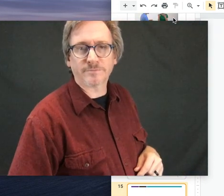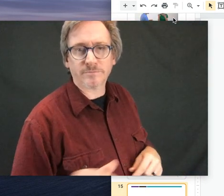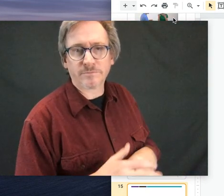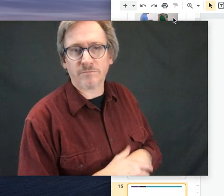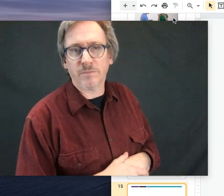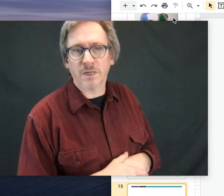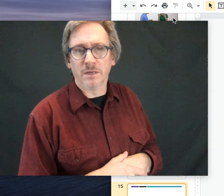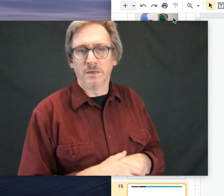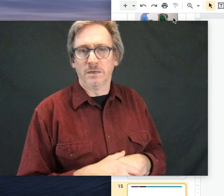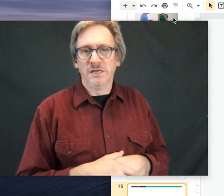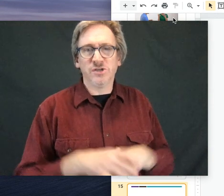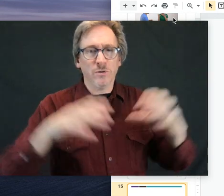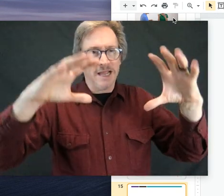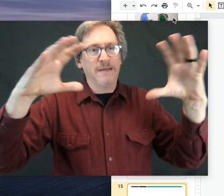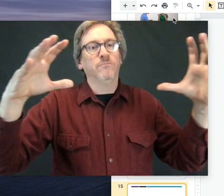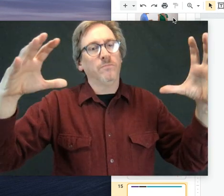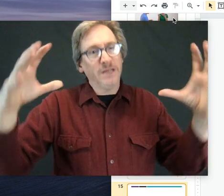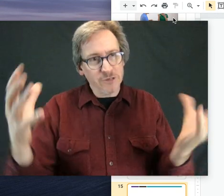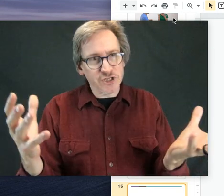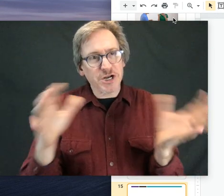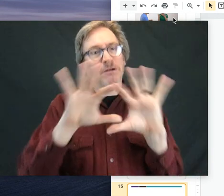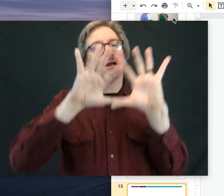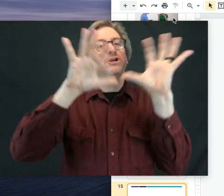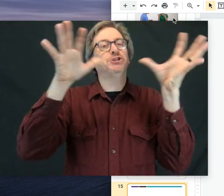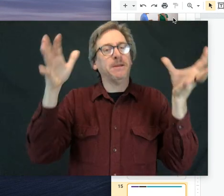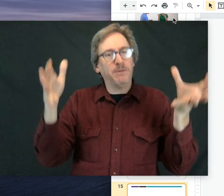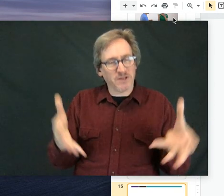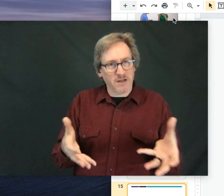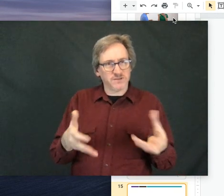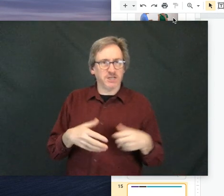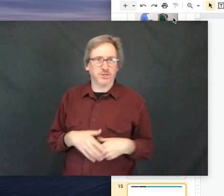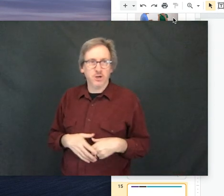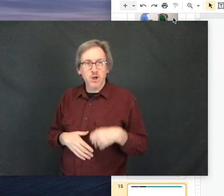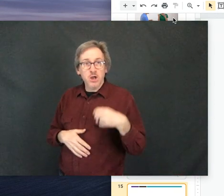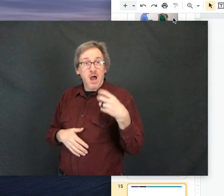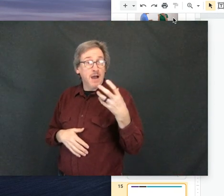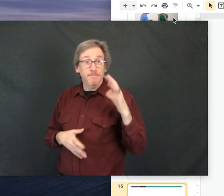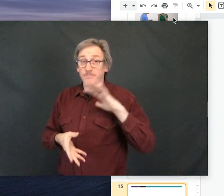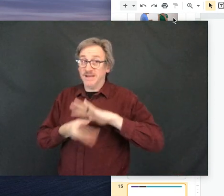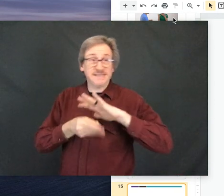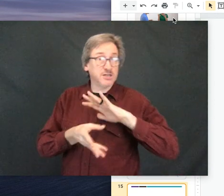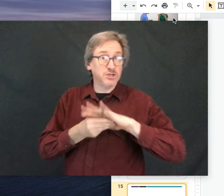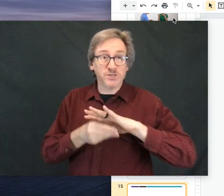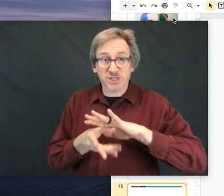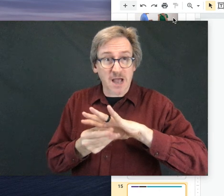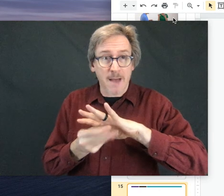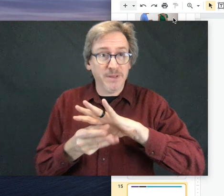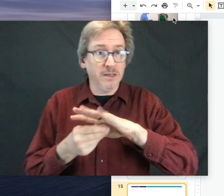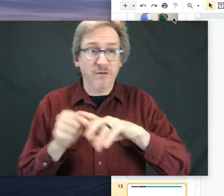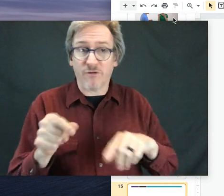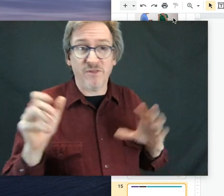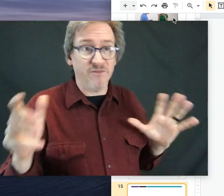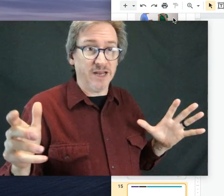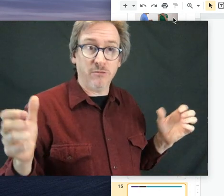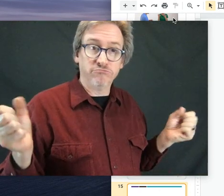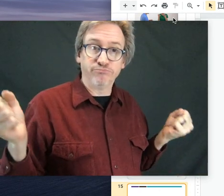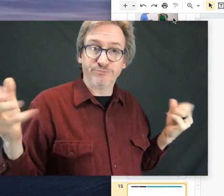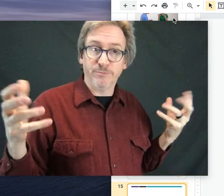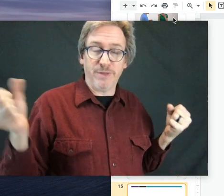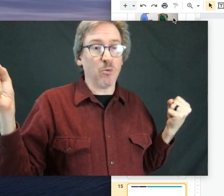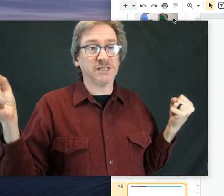So again, here's the generic shape of the conversation. Best thing to do is just copy from the